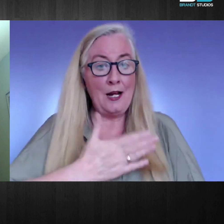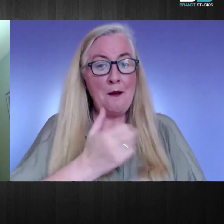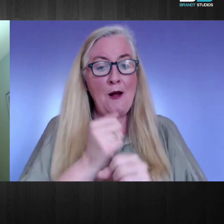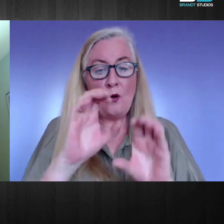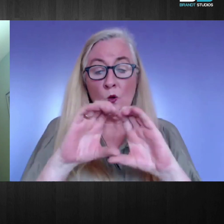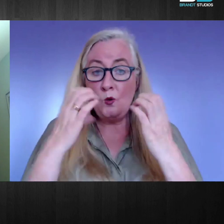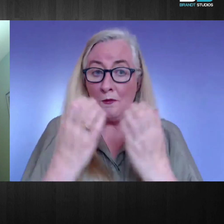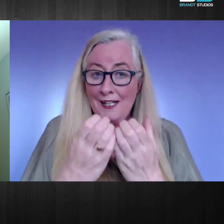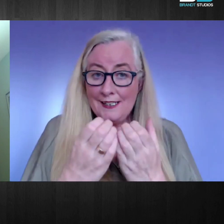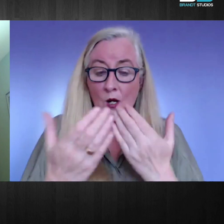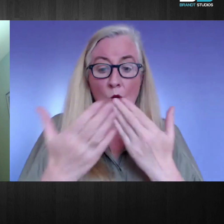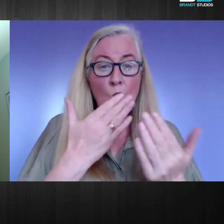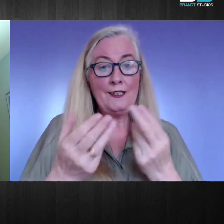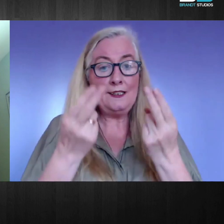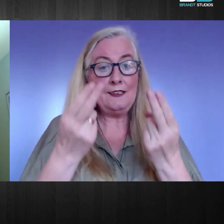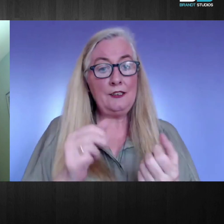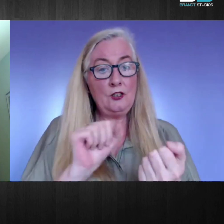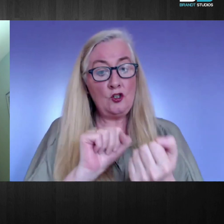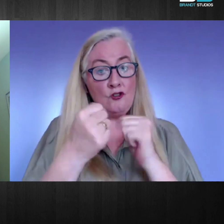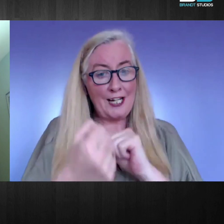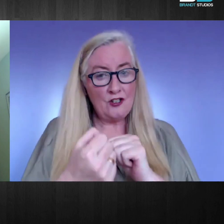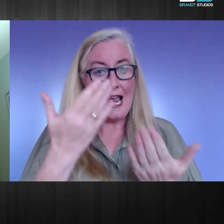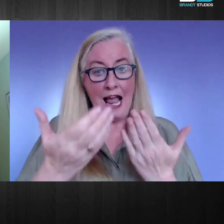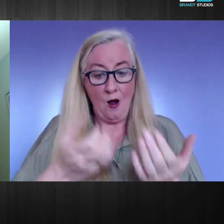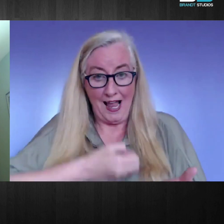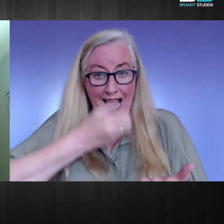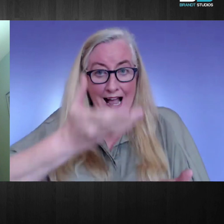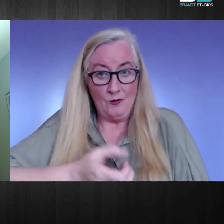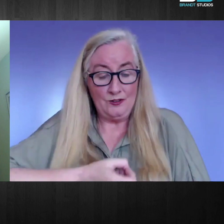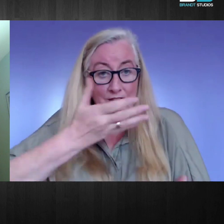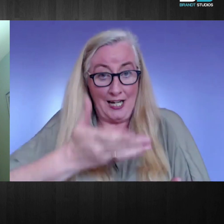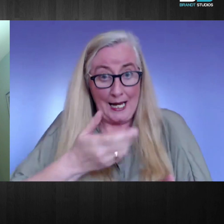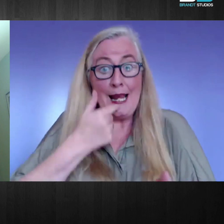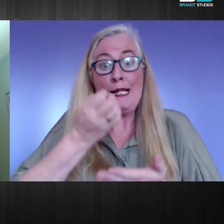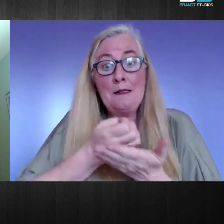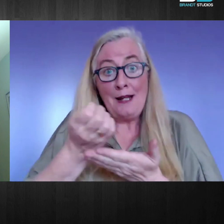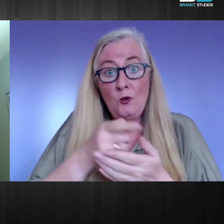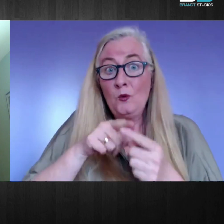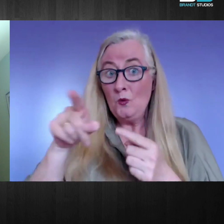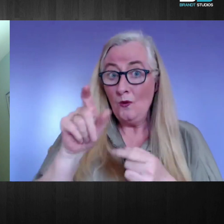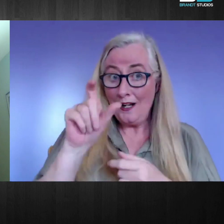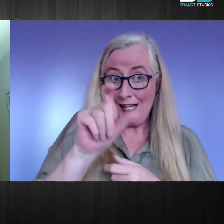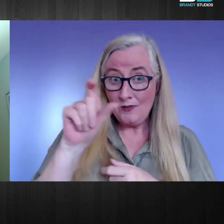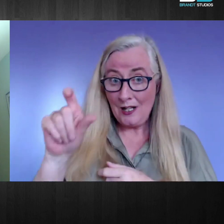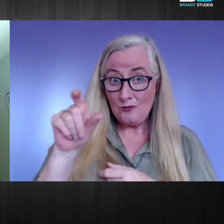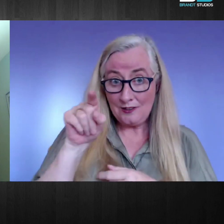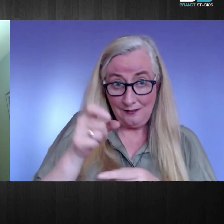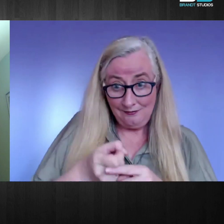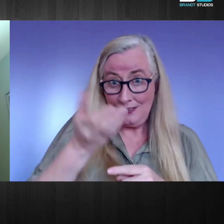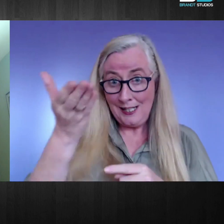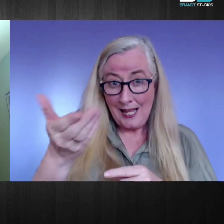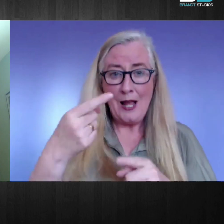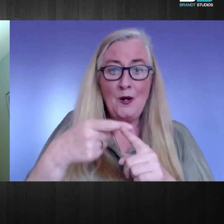to articulate that to the county council and other people in positions of power. And there's an interesting quote from their